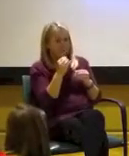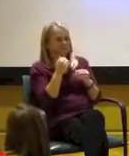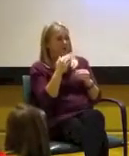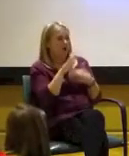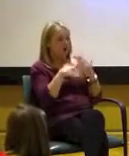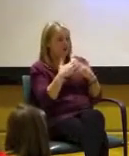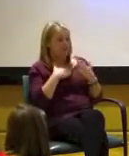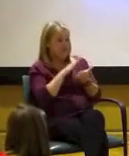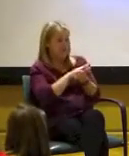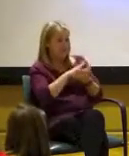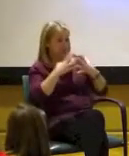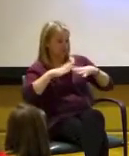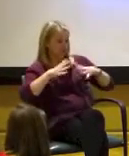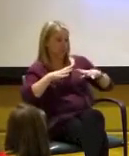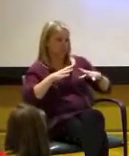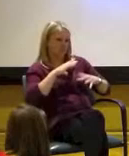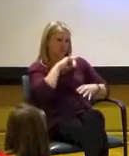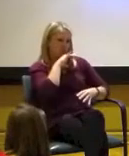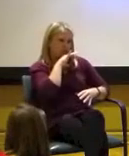shirts were already dirty, so